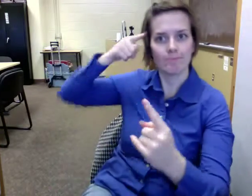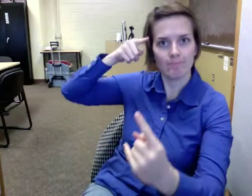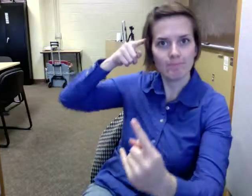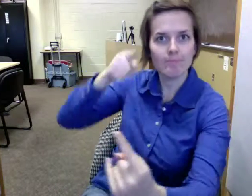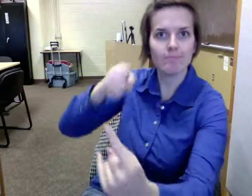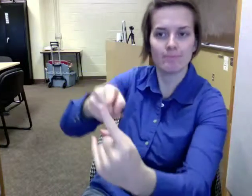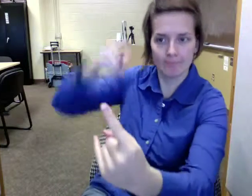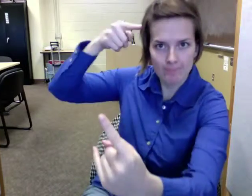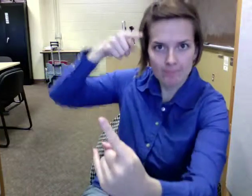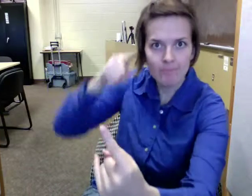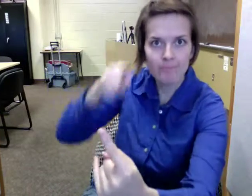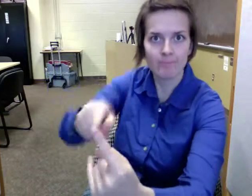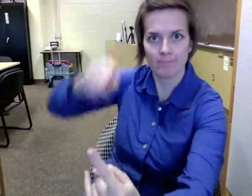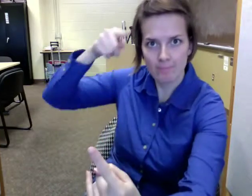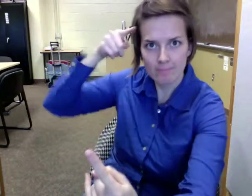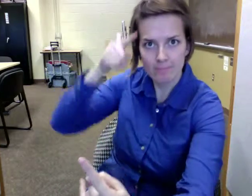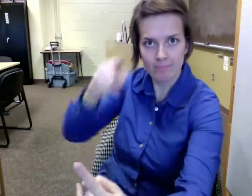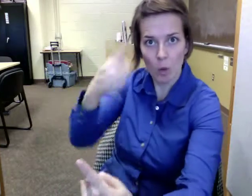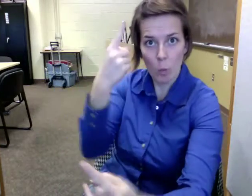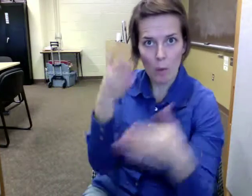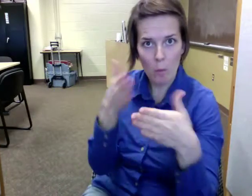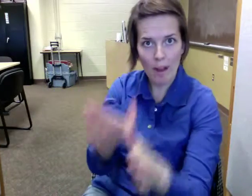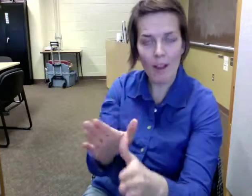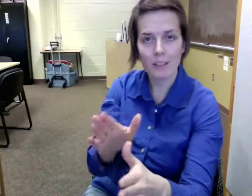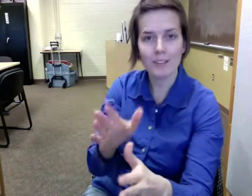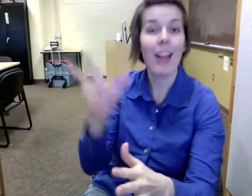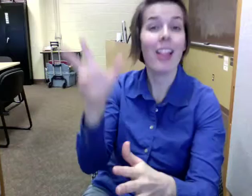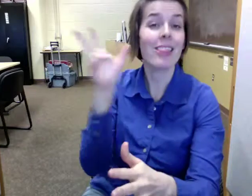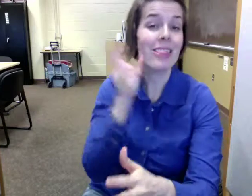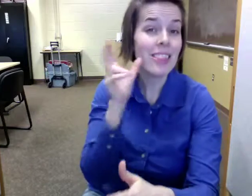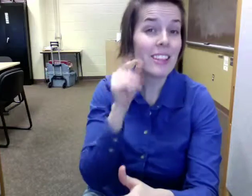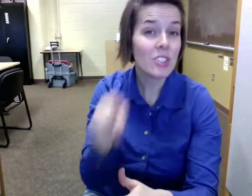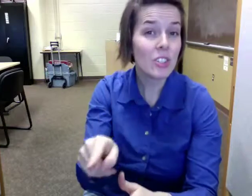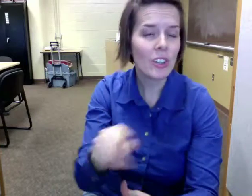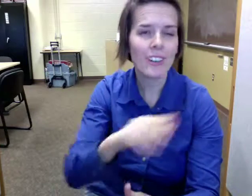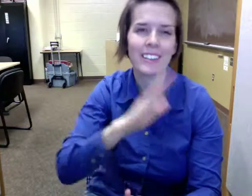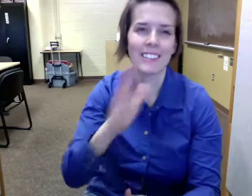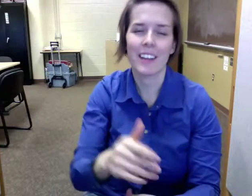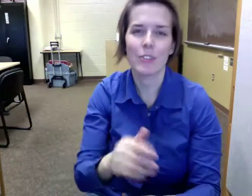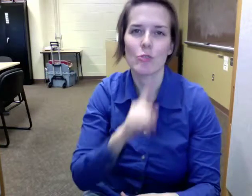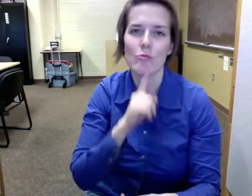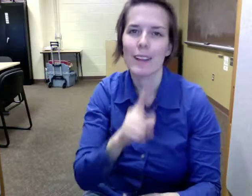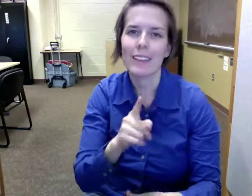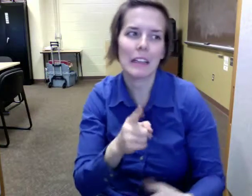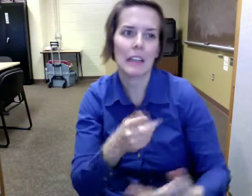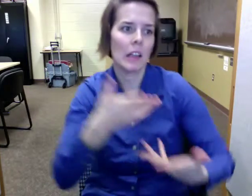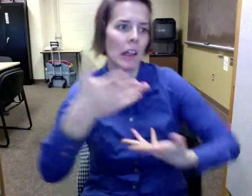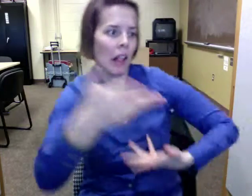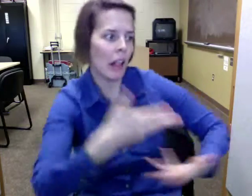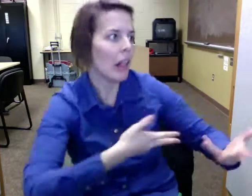play. Maybe the lecturer nods his head, but rarely there's no interaction between the